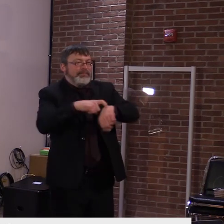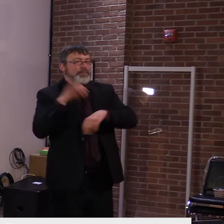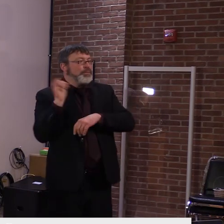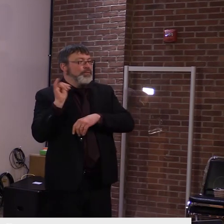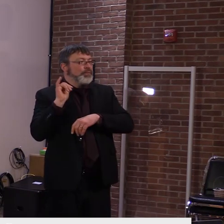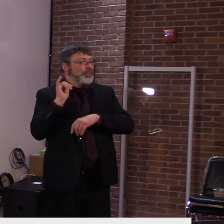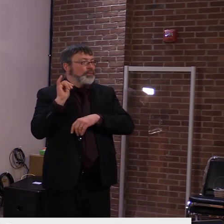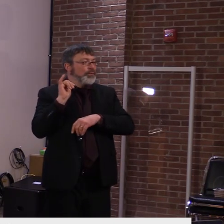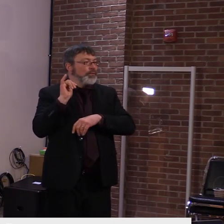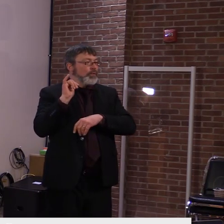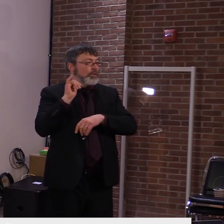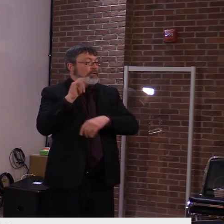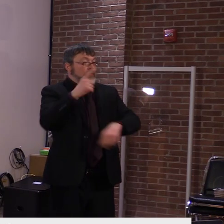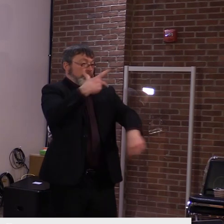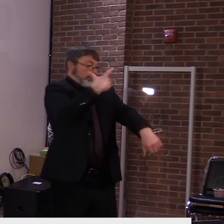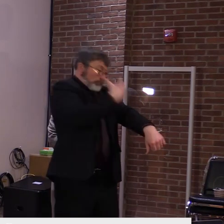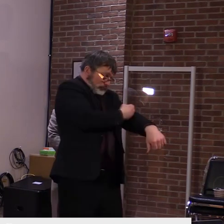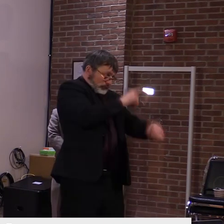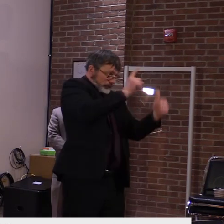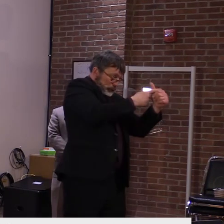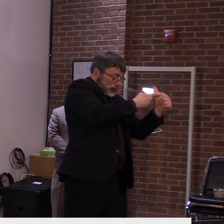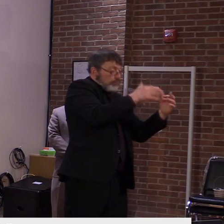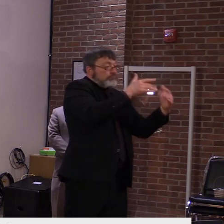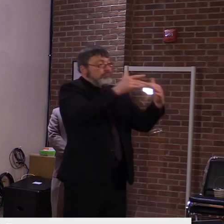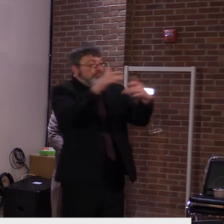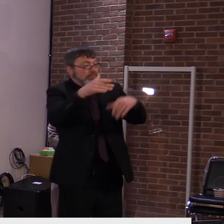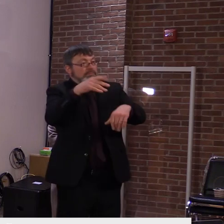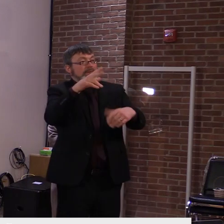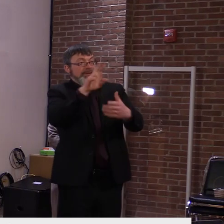system, you could be talking about